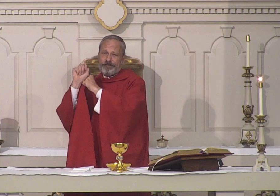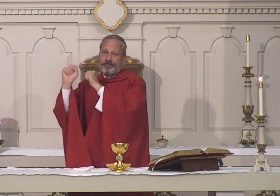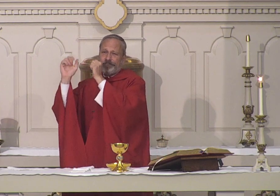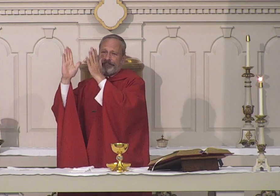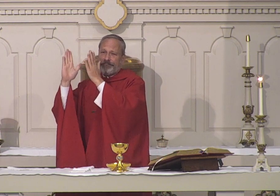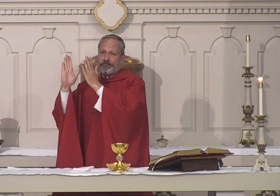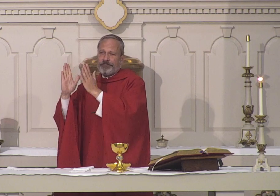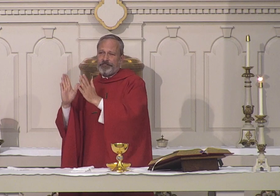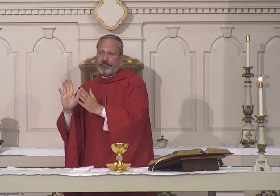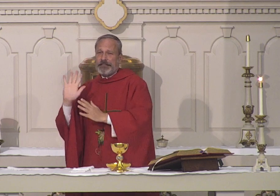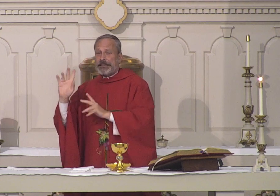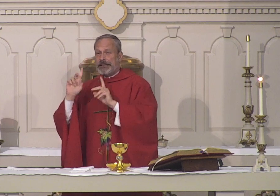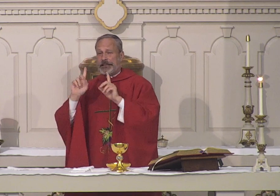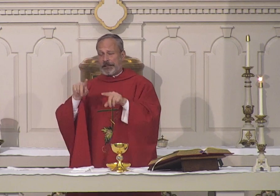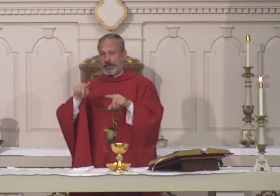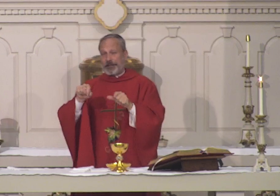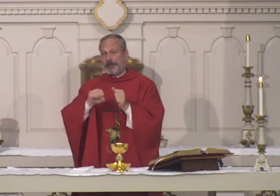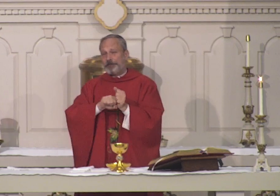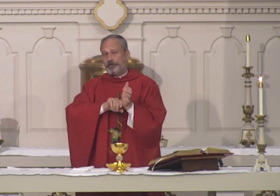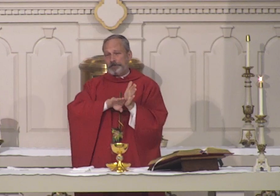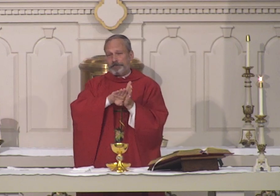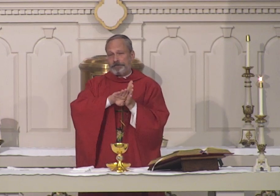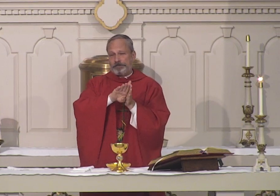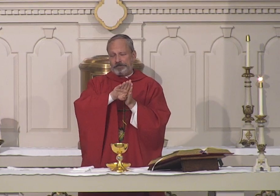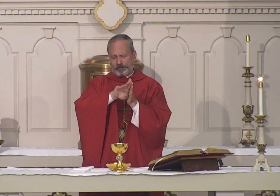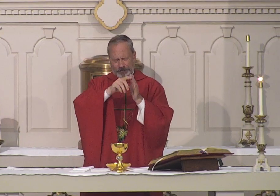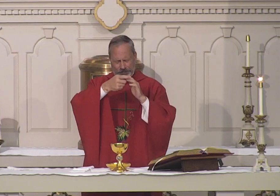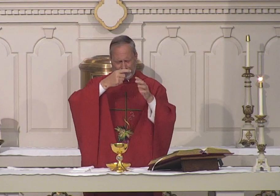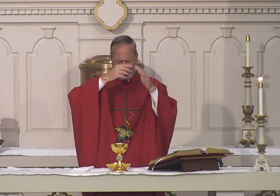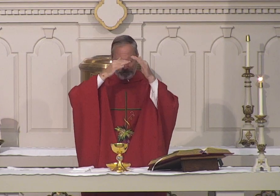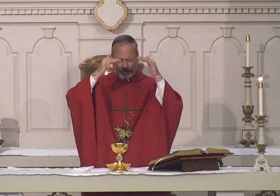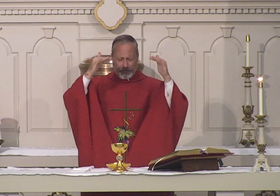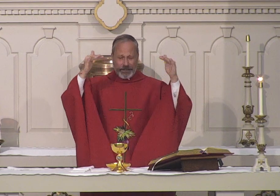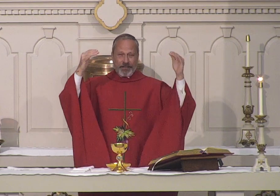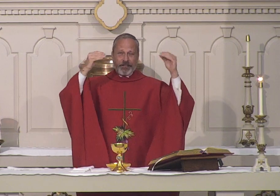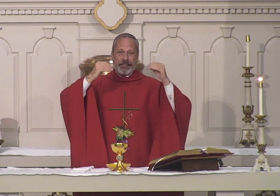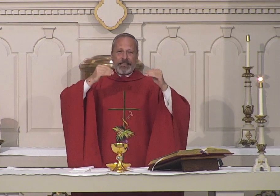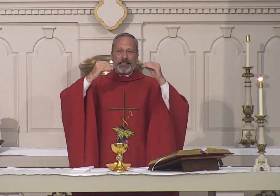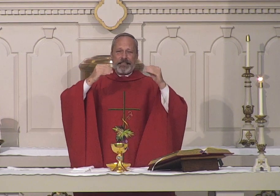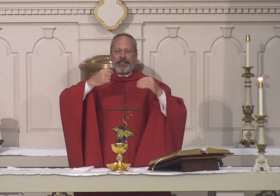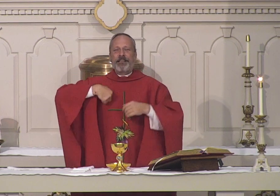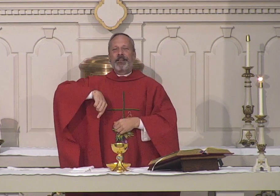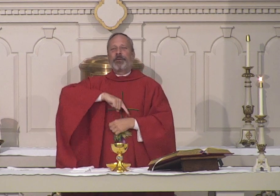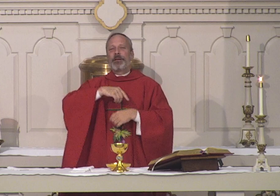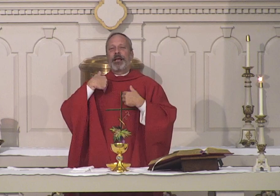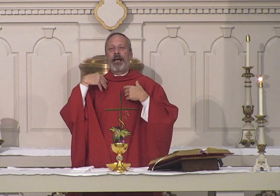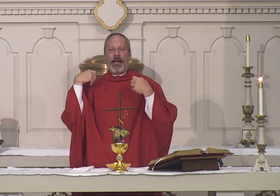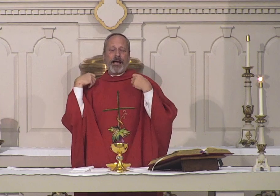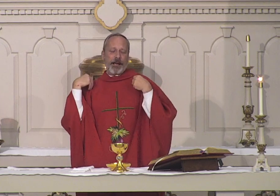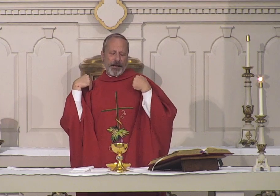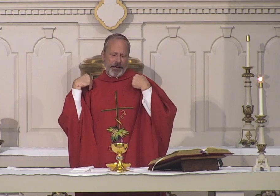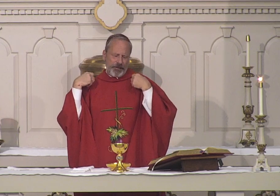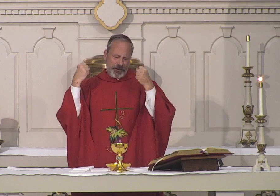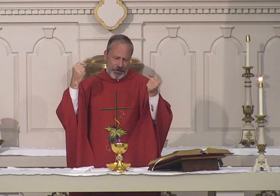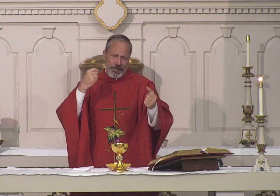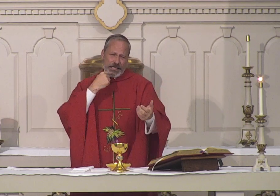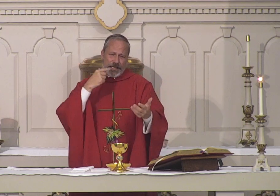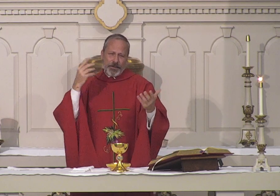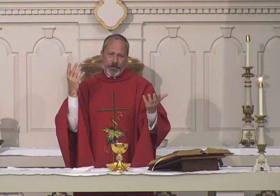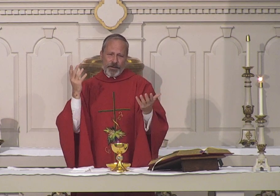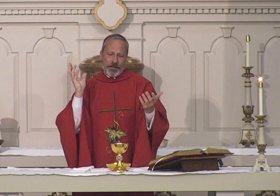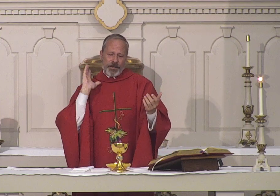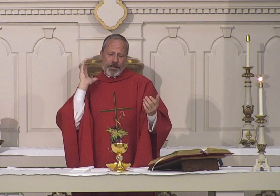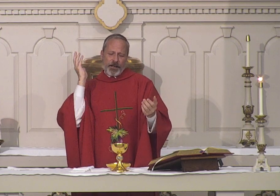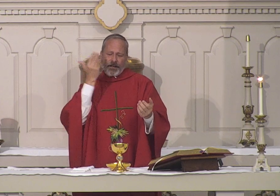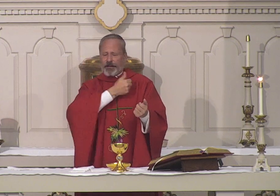At the Savior's command, informed by divine teaching, we dare to say, Our